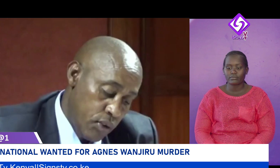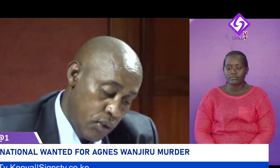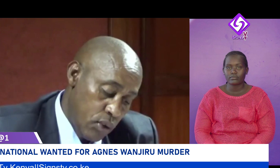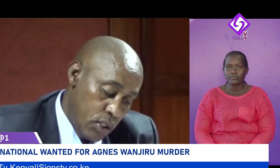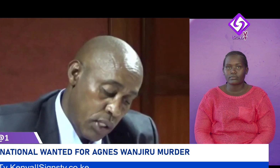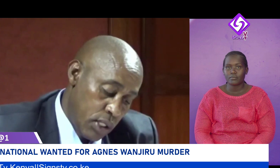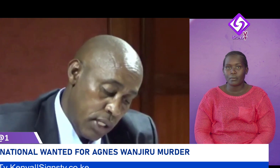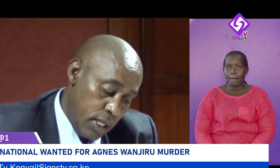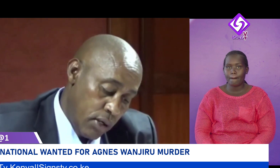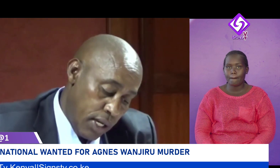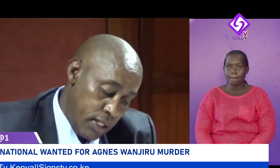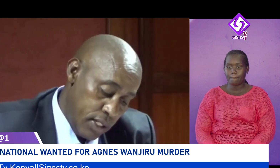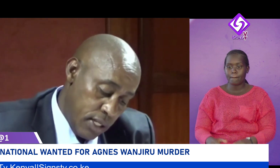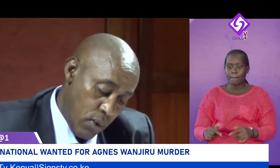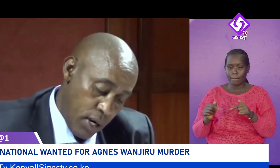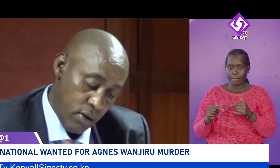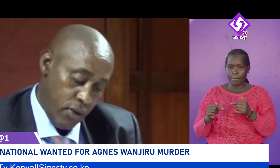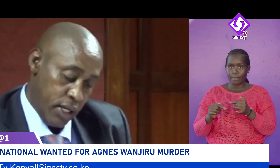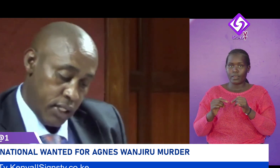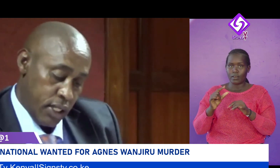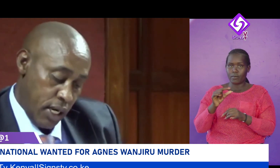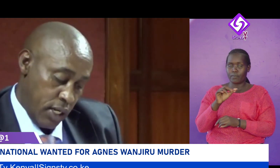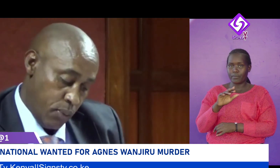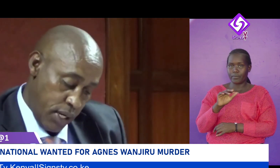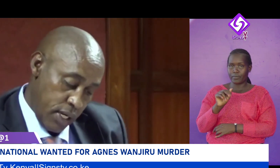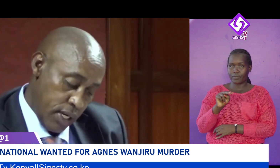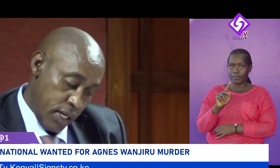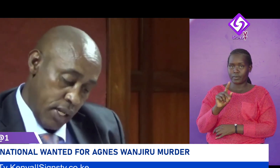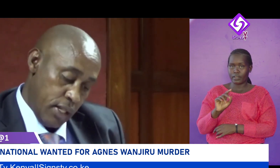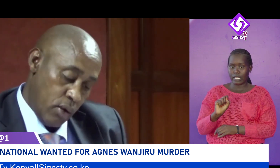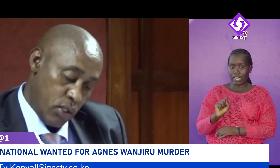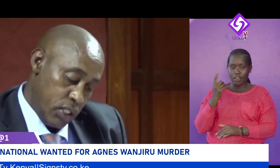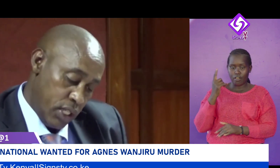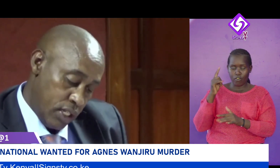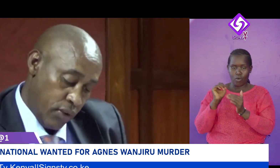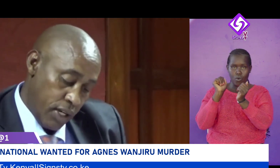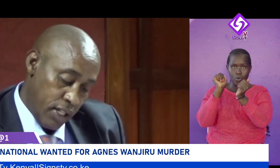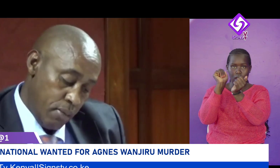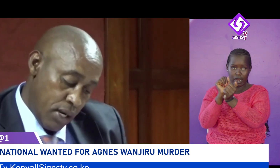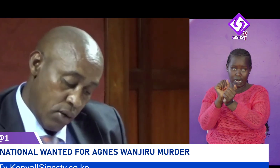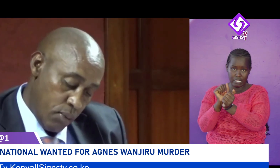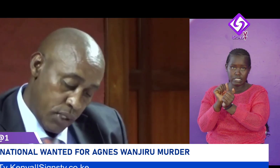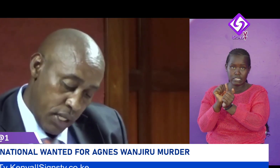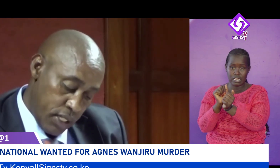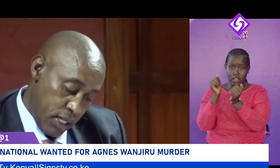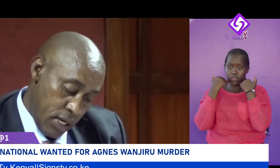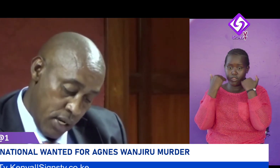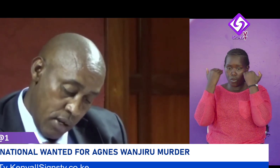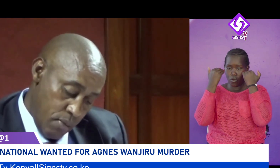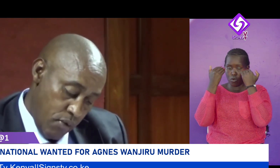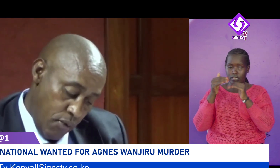This court now grants the warrant of arrest as prayed. The court is satisfied that the bundle presented before